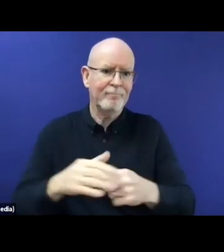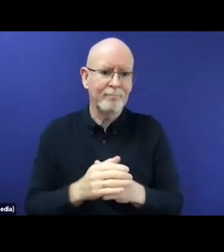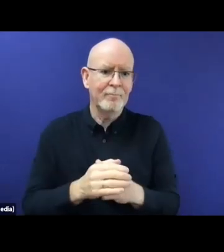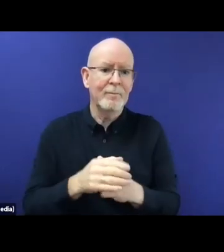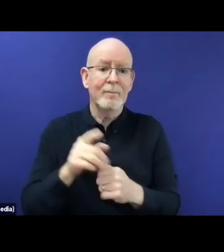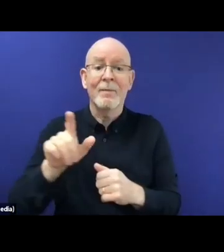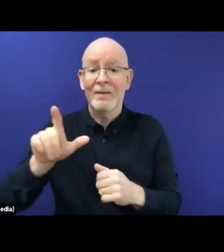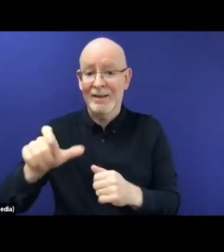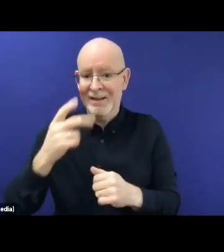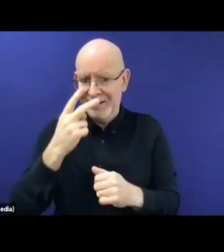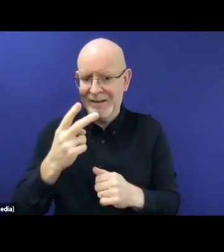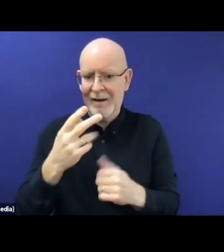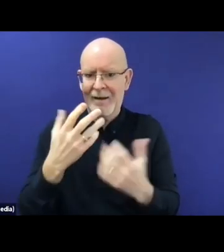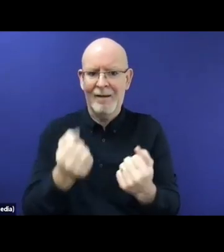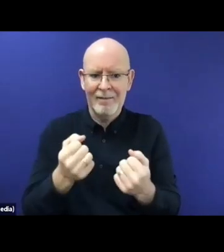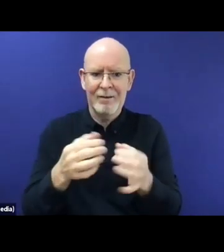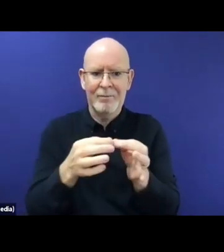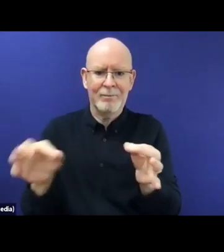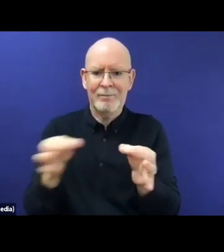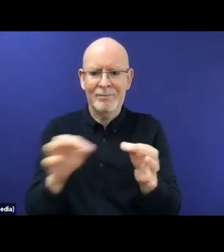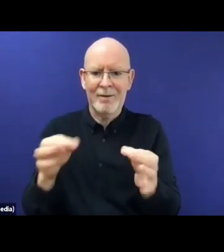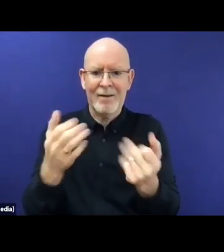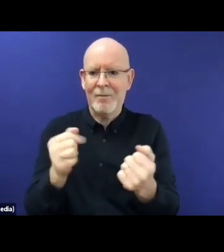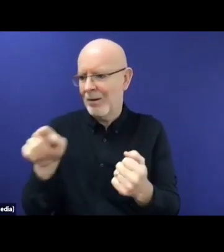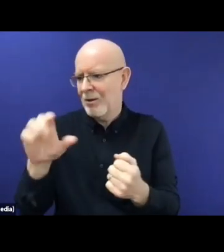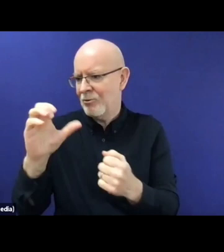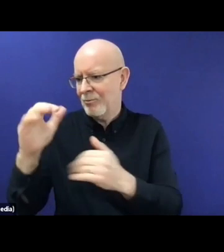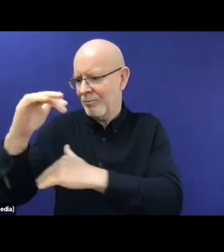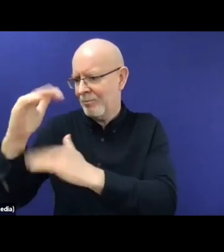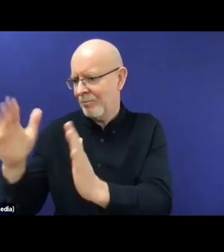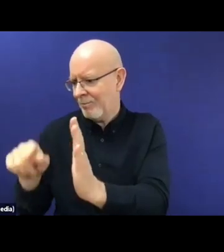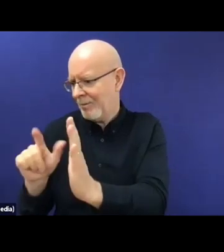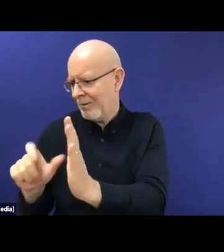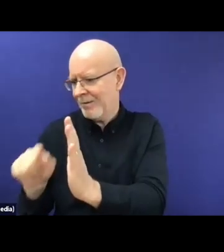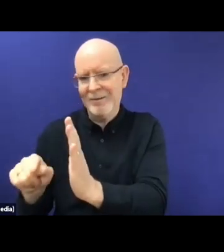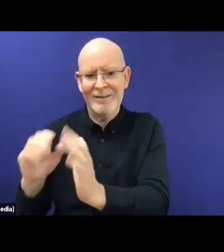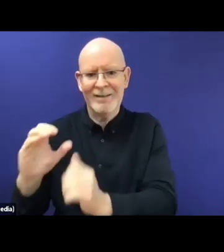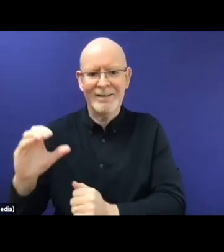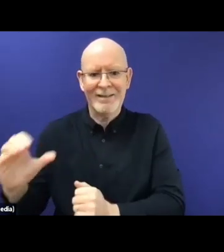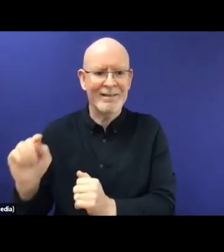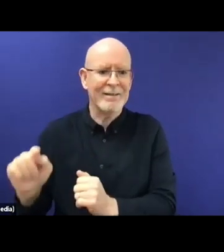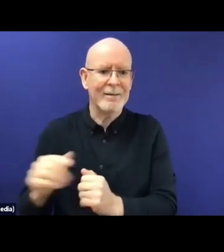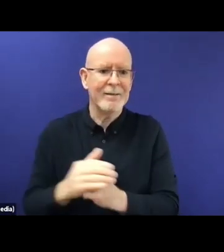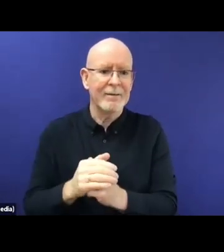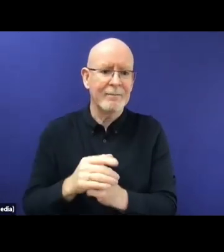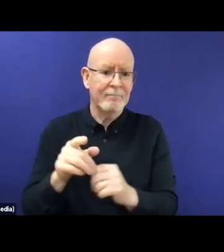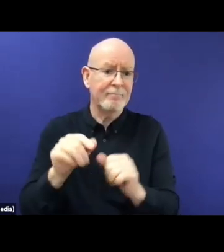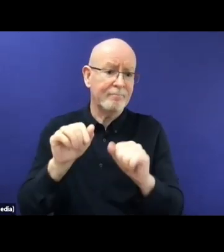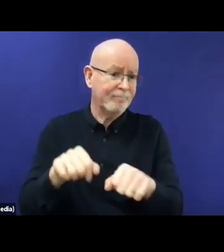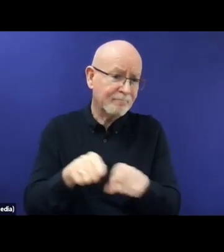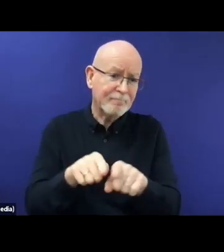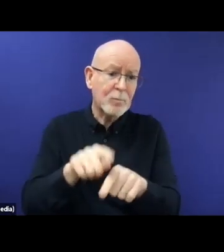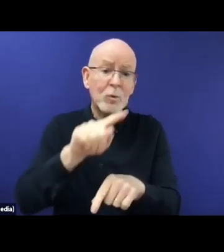the panelists' presentations, we hope to have a very helpful, a